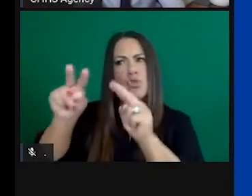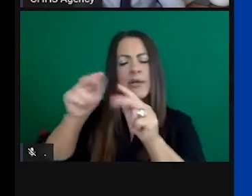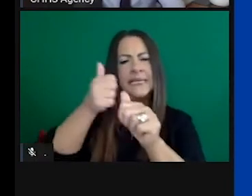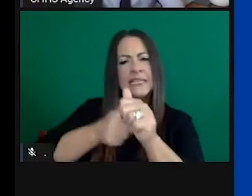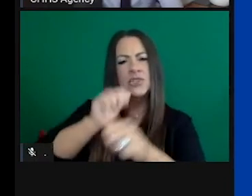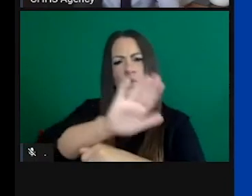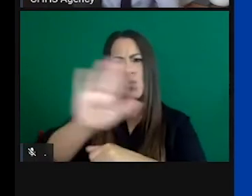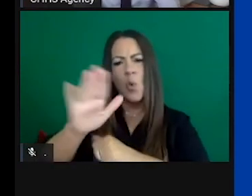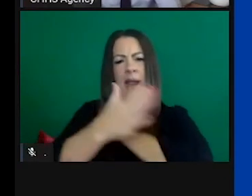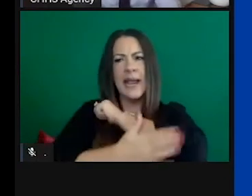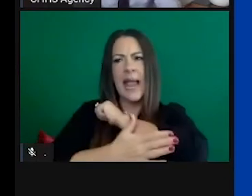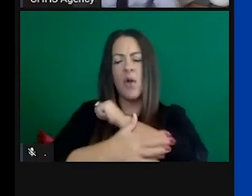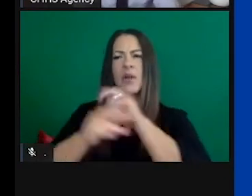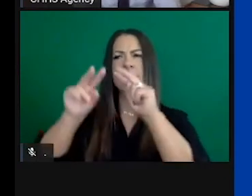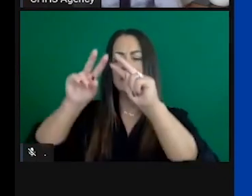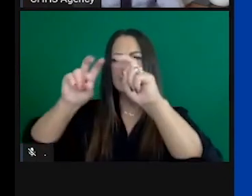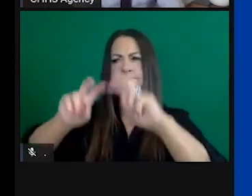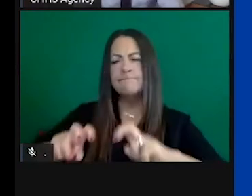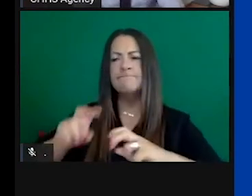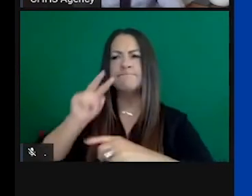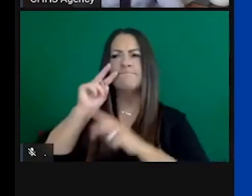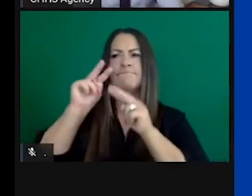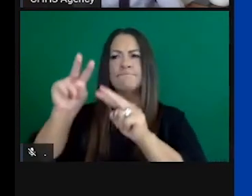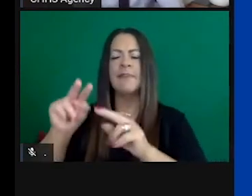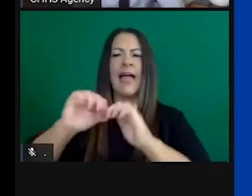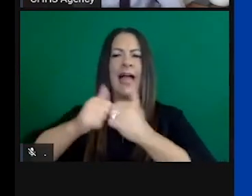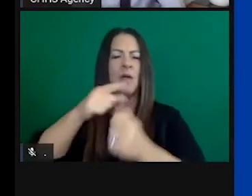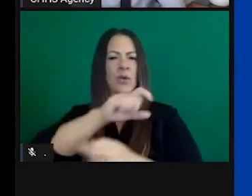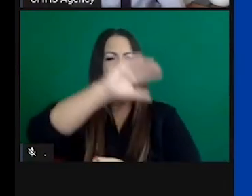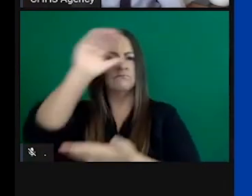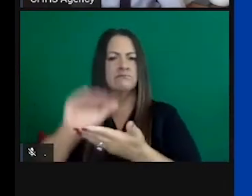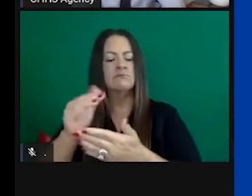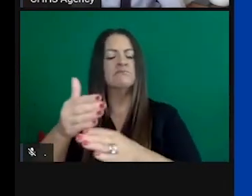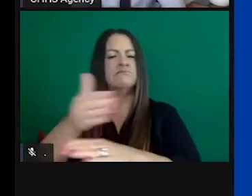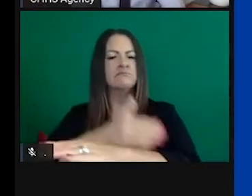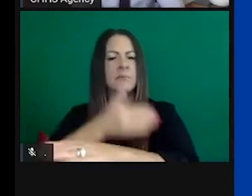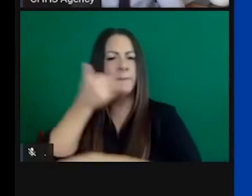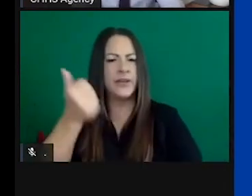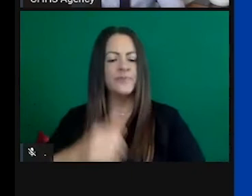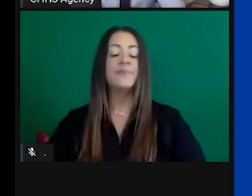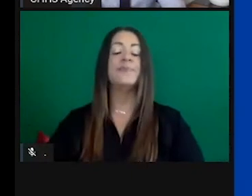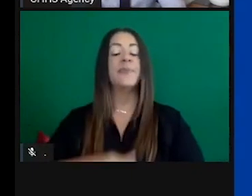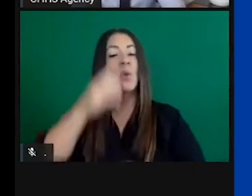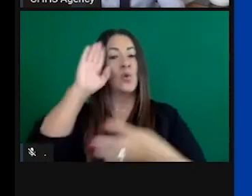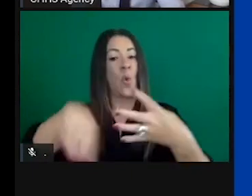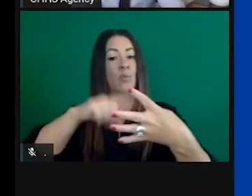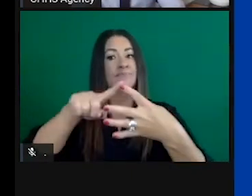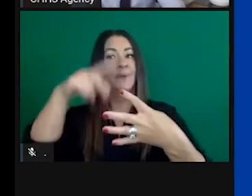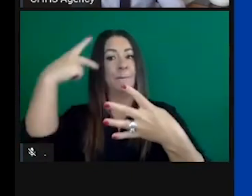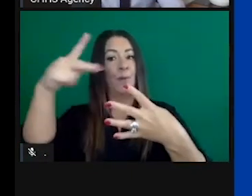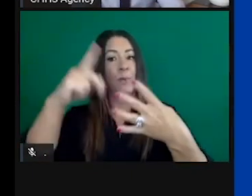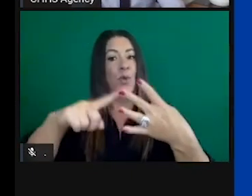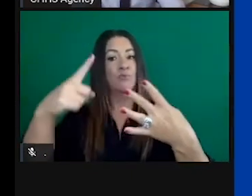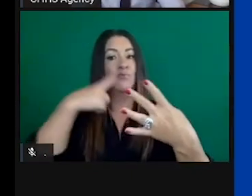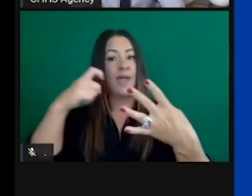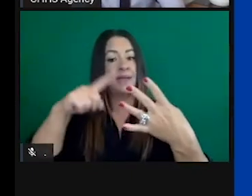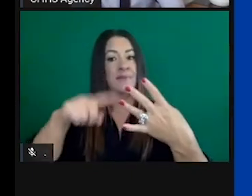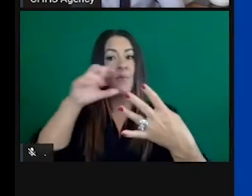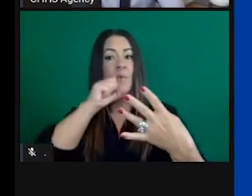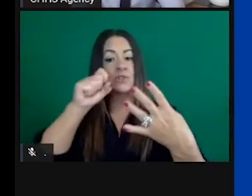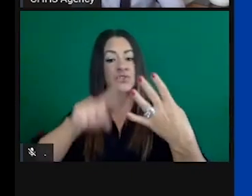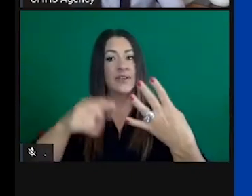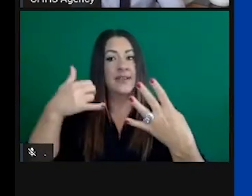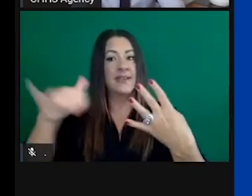gaps. So again, by way of reminder, we have 4 tiers: purple, red, orange, yellow.